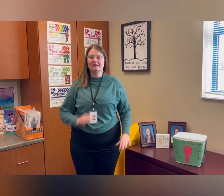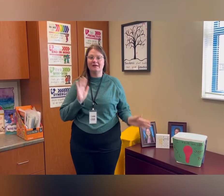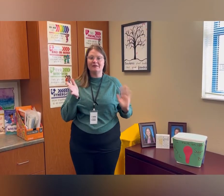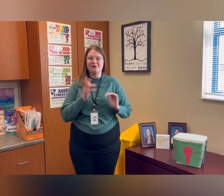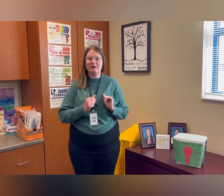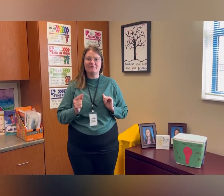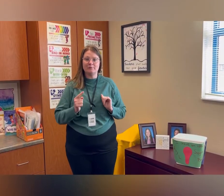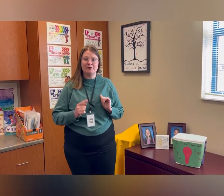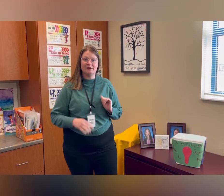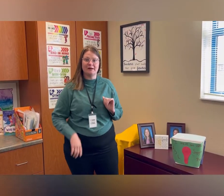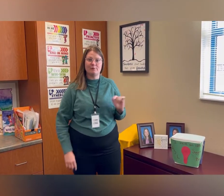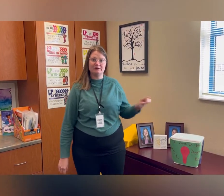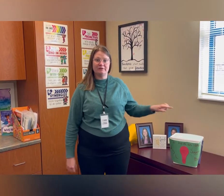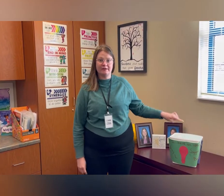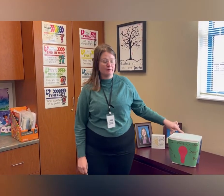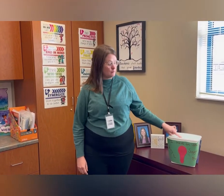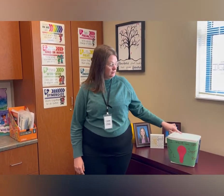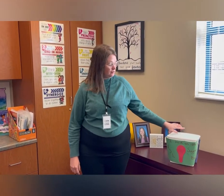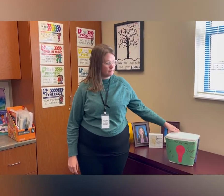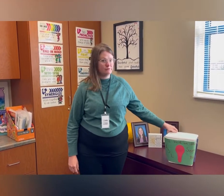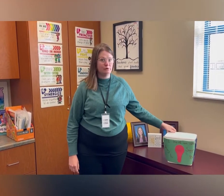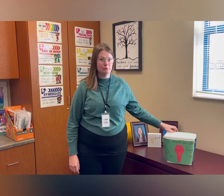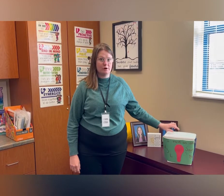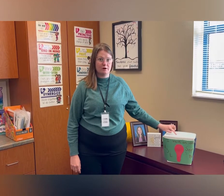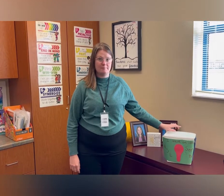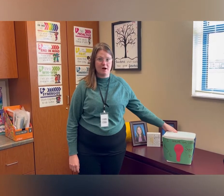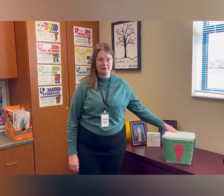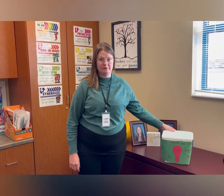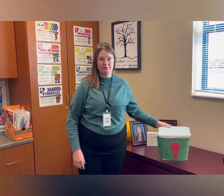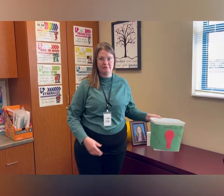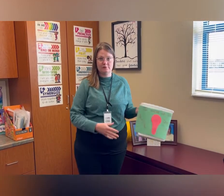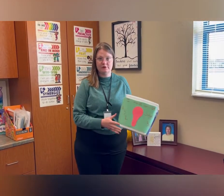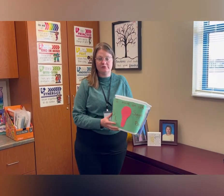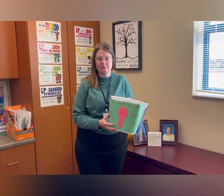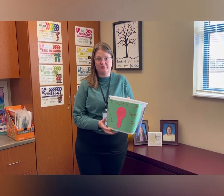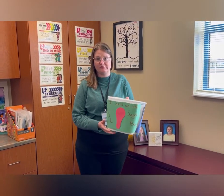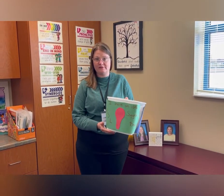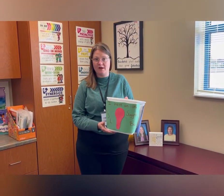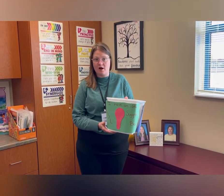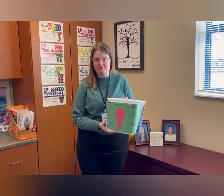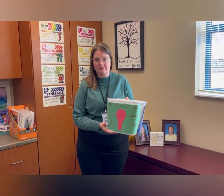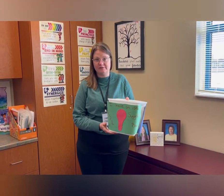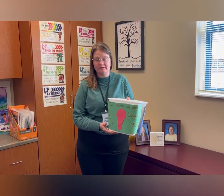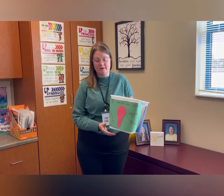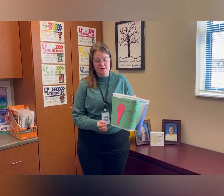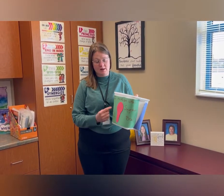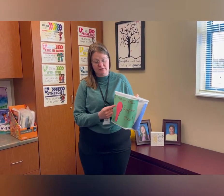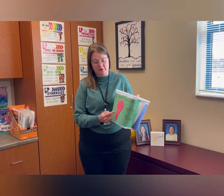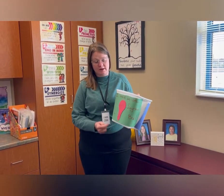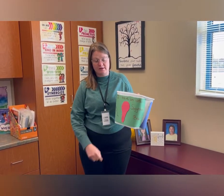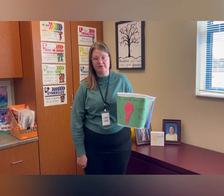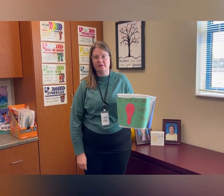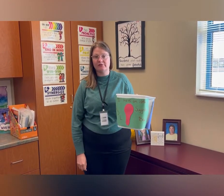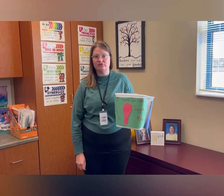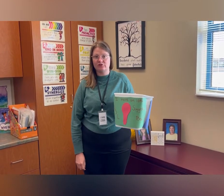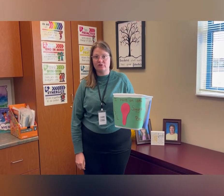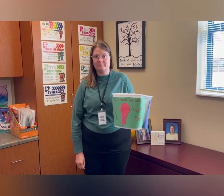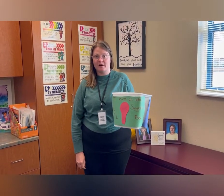Hello, everyone. I wanted to take a moment to review what our box is for. So this is in the office, and it's our ASL suggestion box.